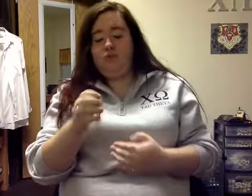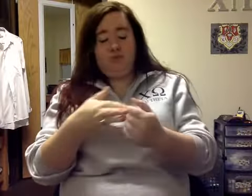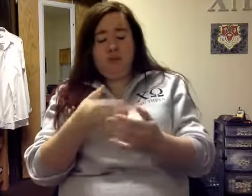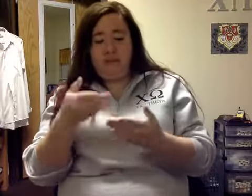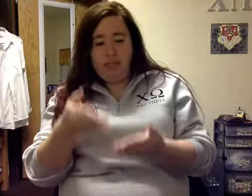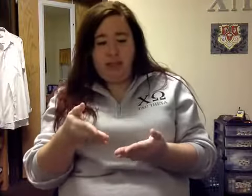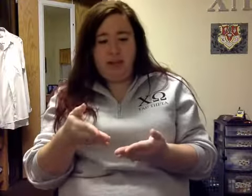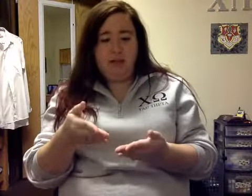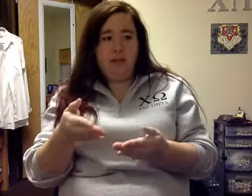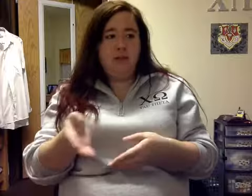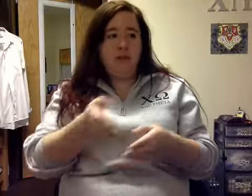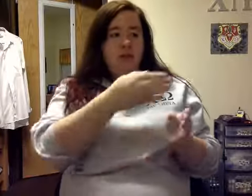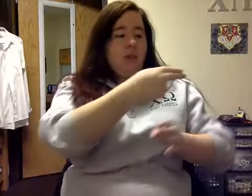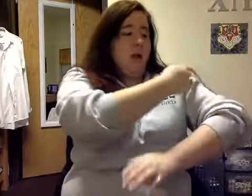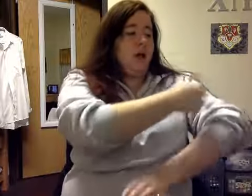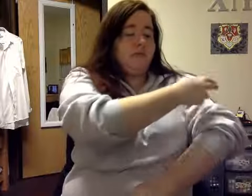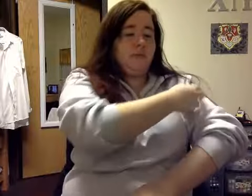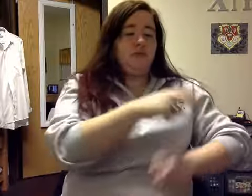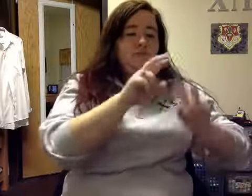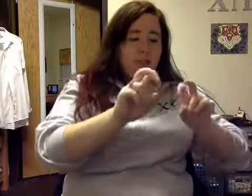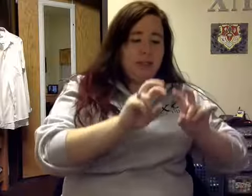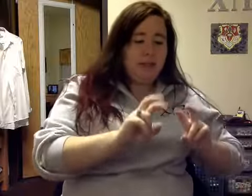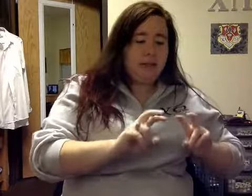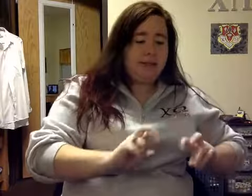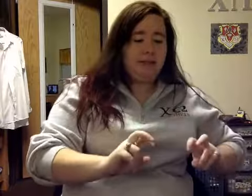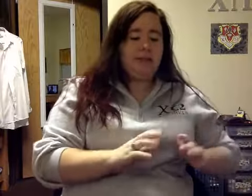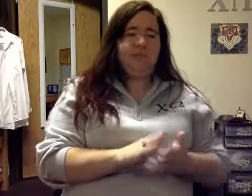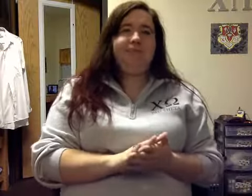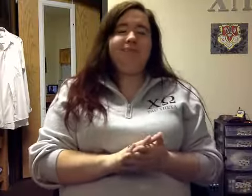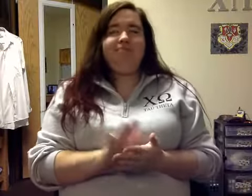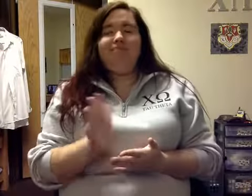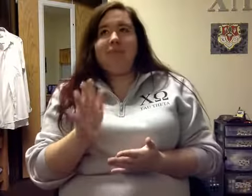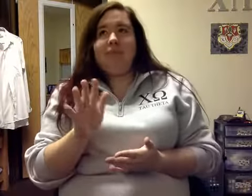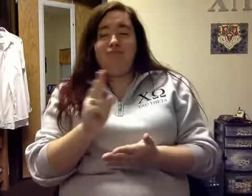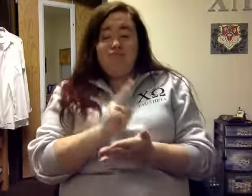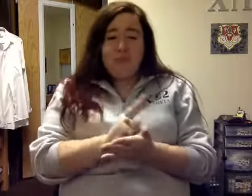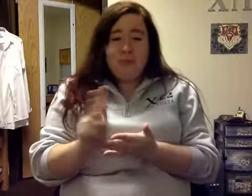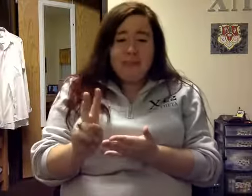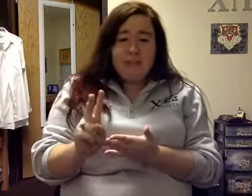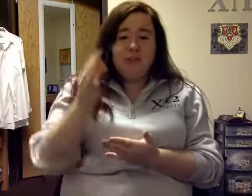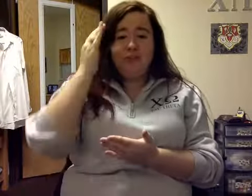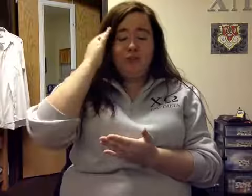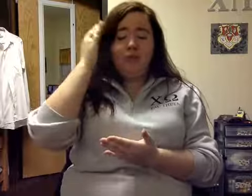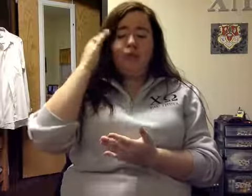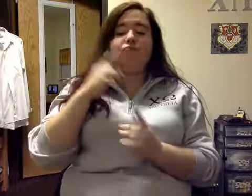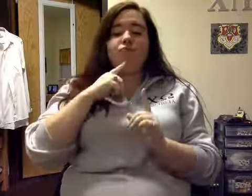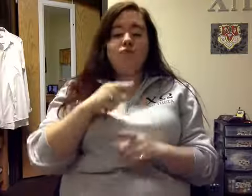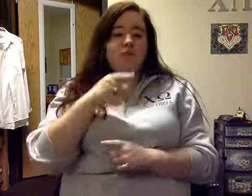on them. Then your doctor will let you know within 2 weeks what the results of those are. So that's it from the